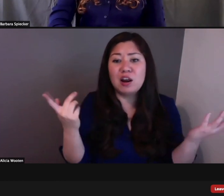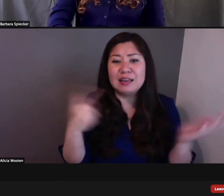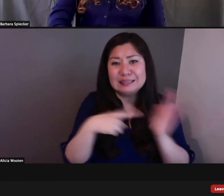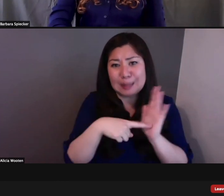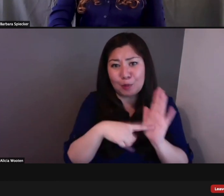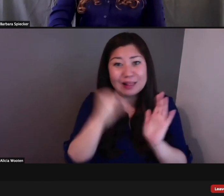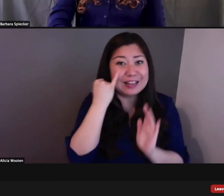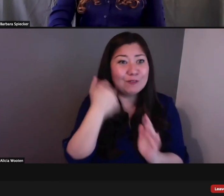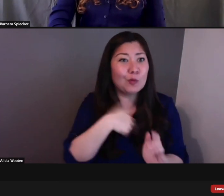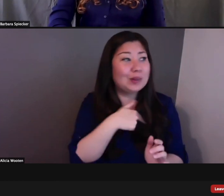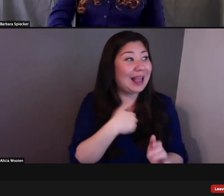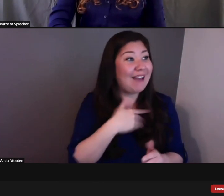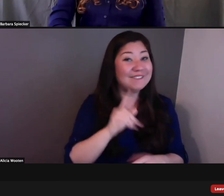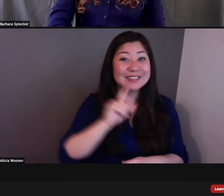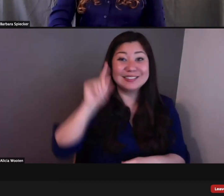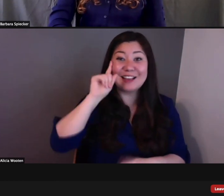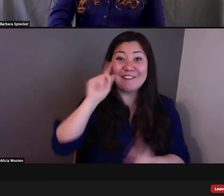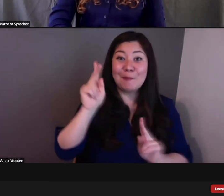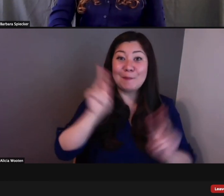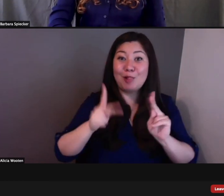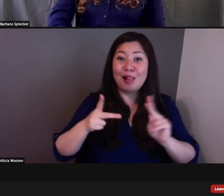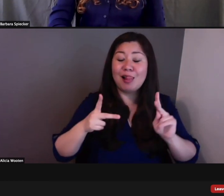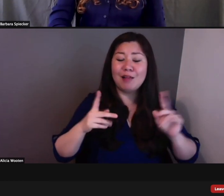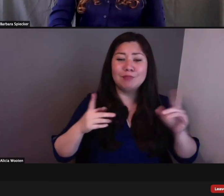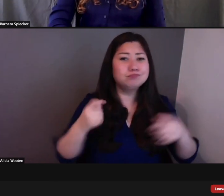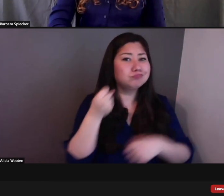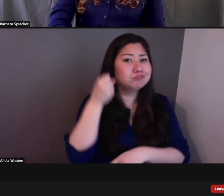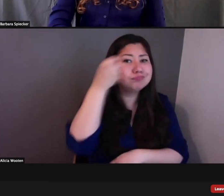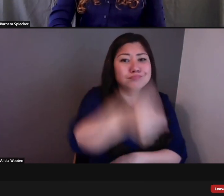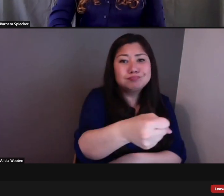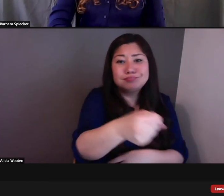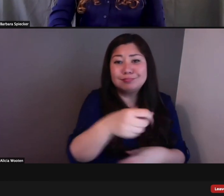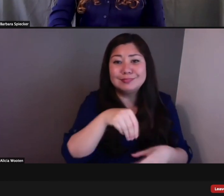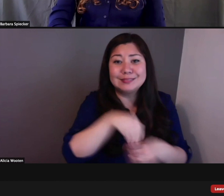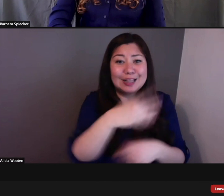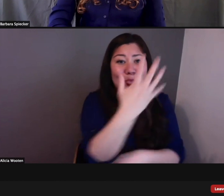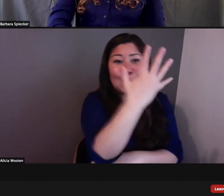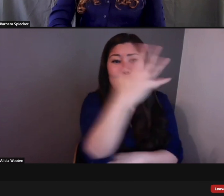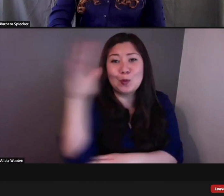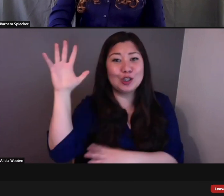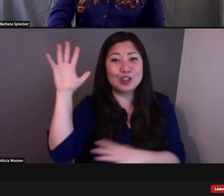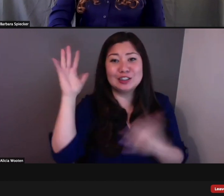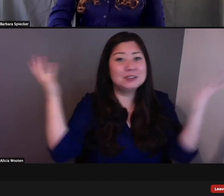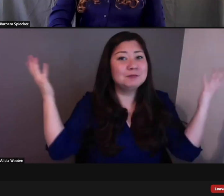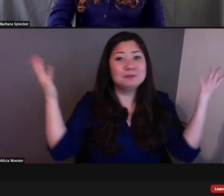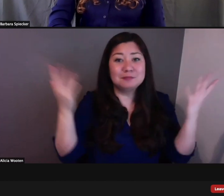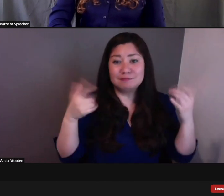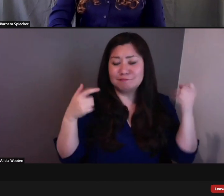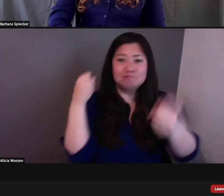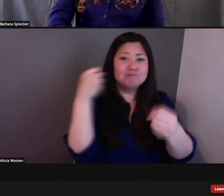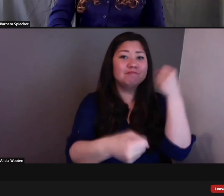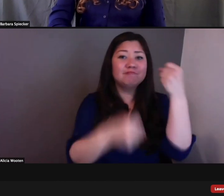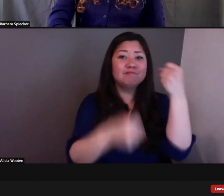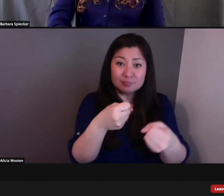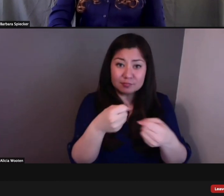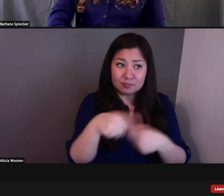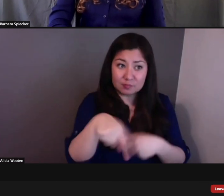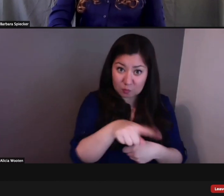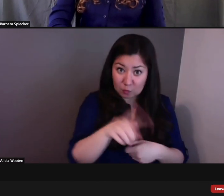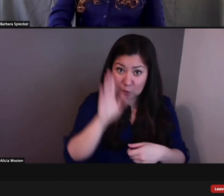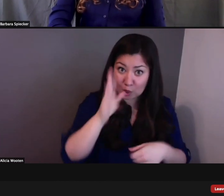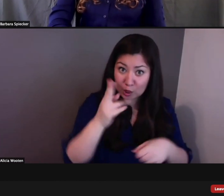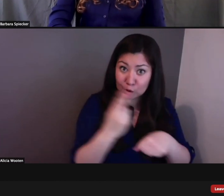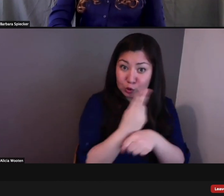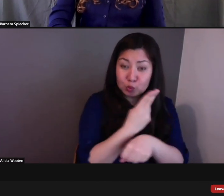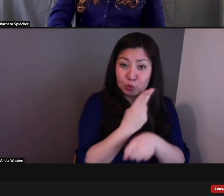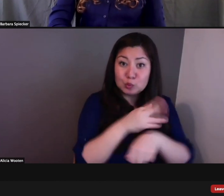So that was really in conflict with the ability to learn. So it seems like we're trying to purify